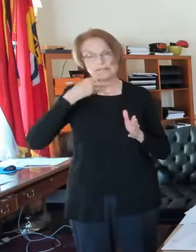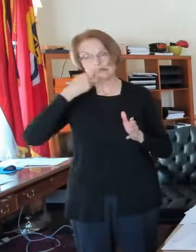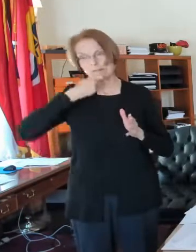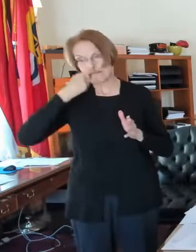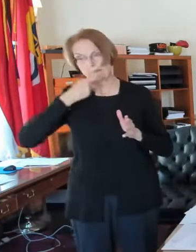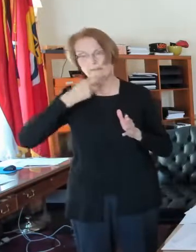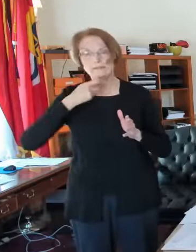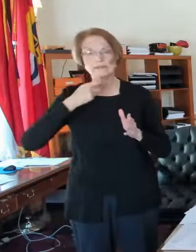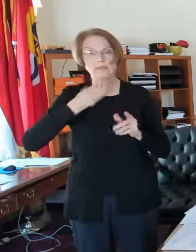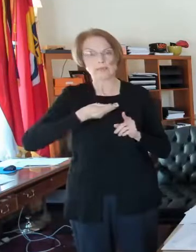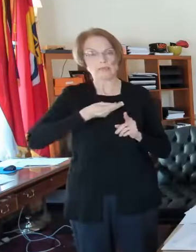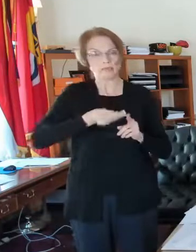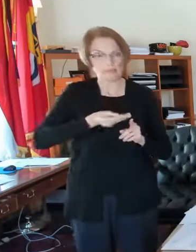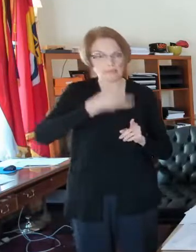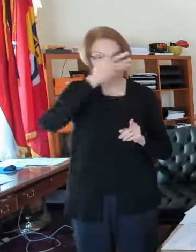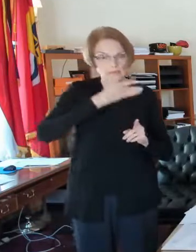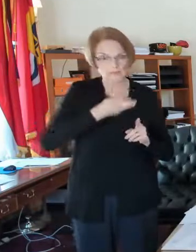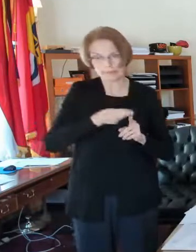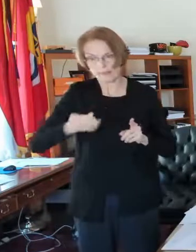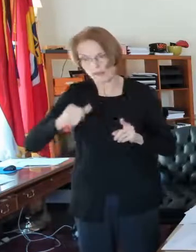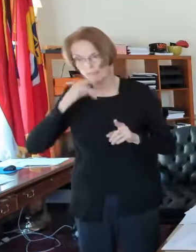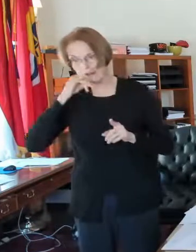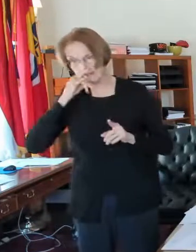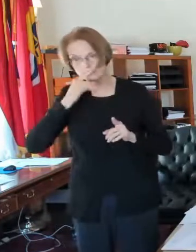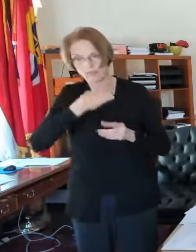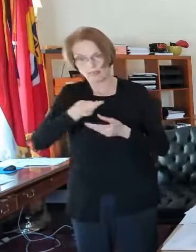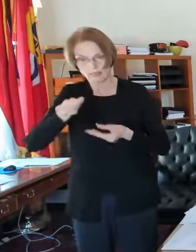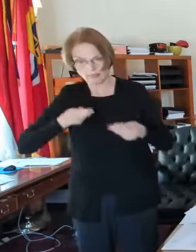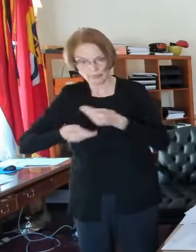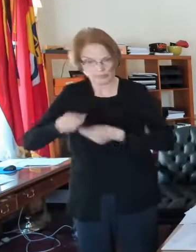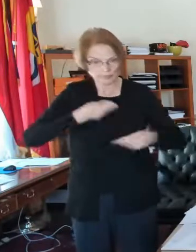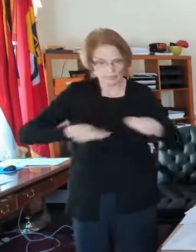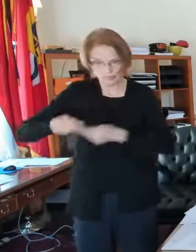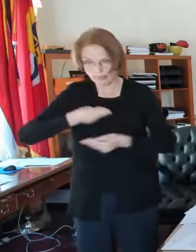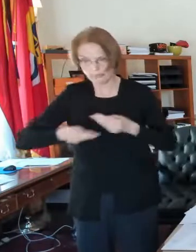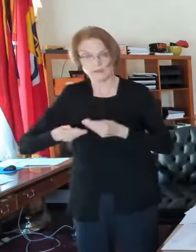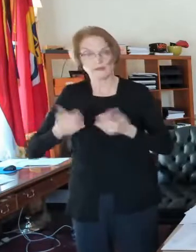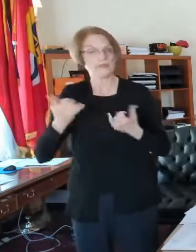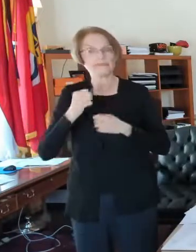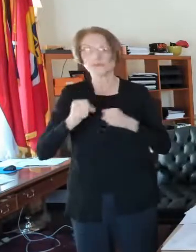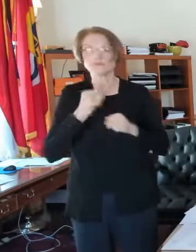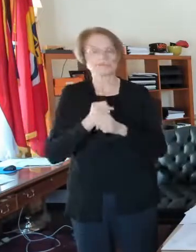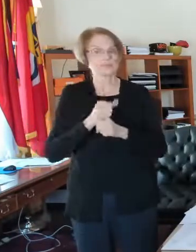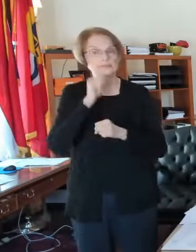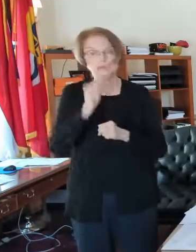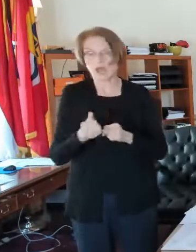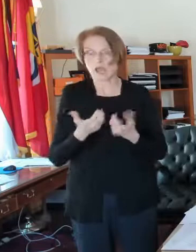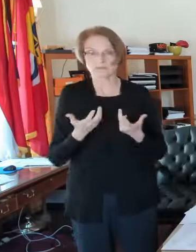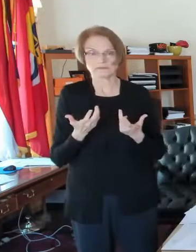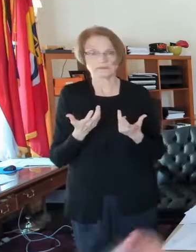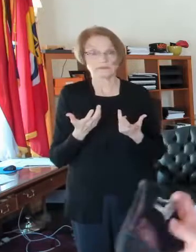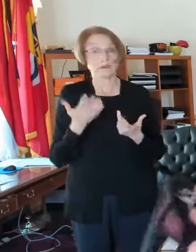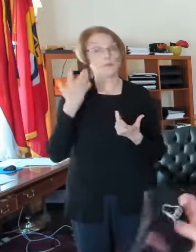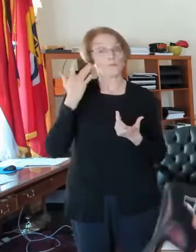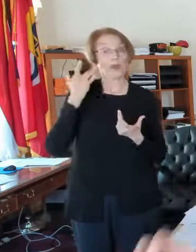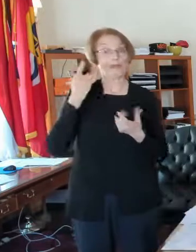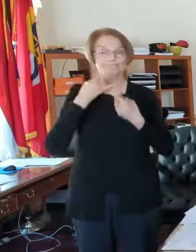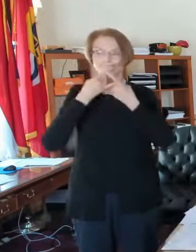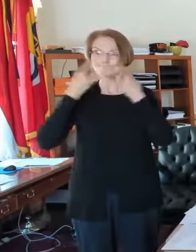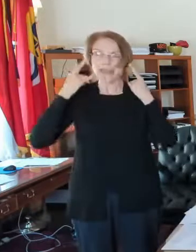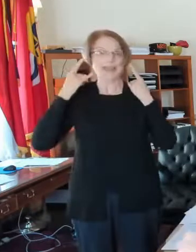kid gets it, and that goes round and round, and that has not been happening this year. So attributable also to